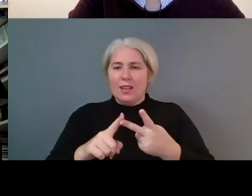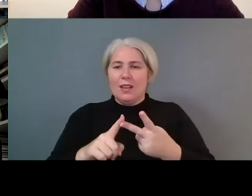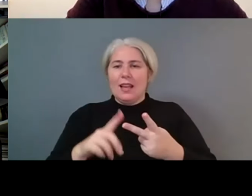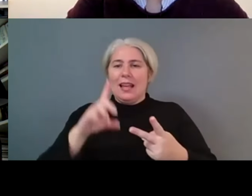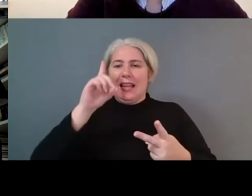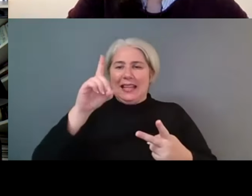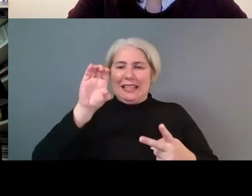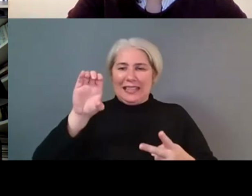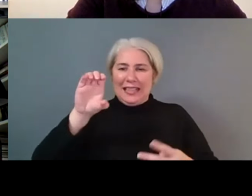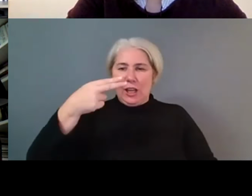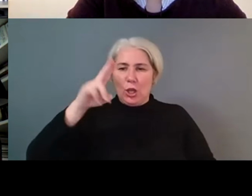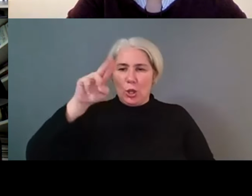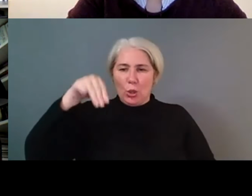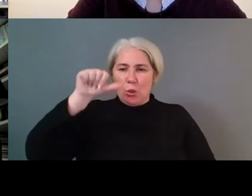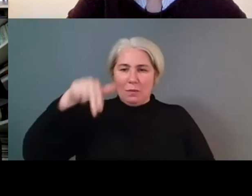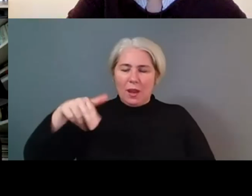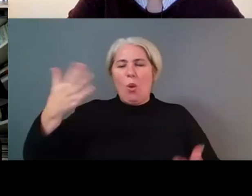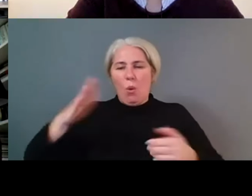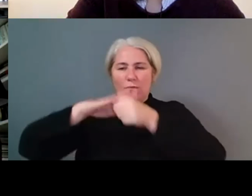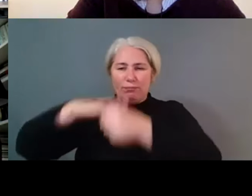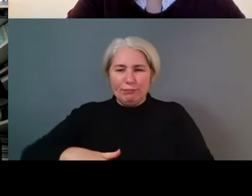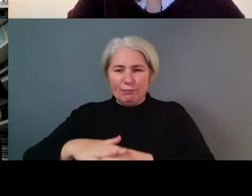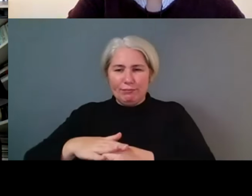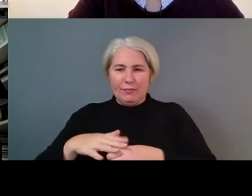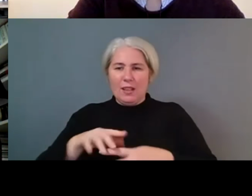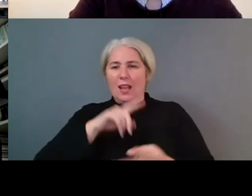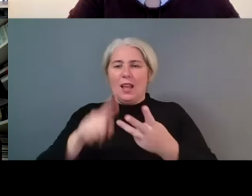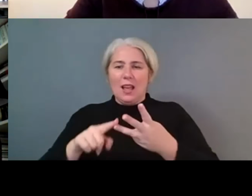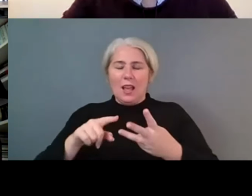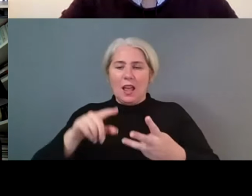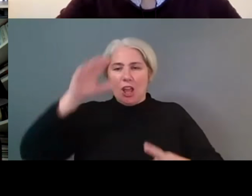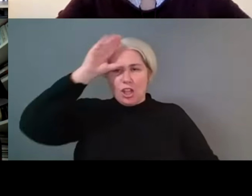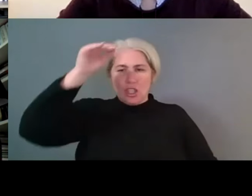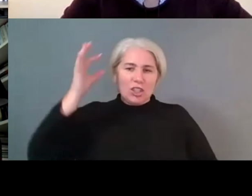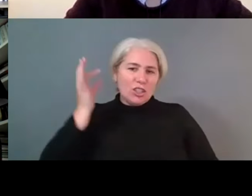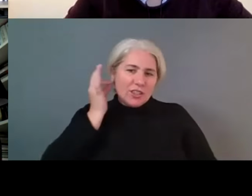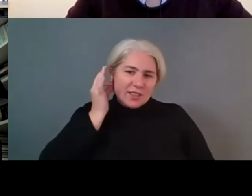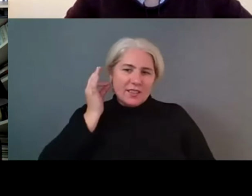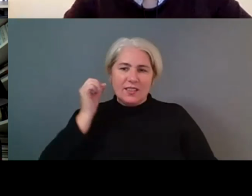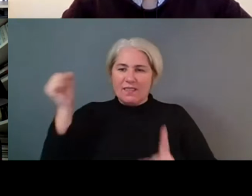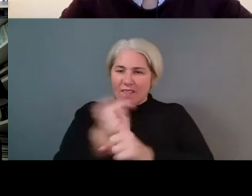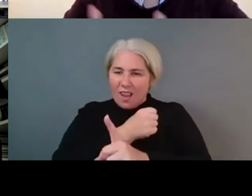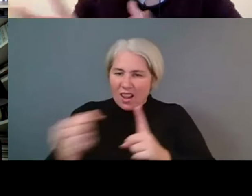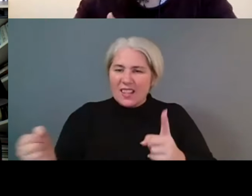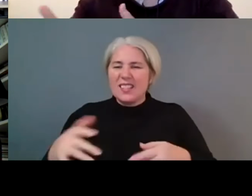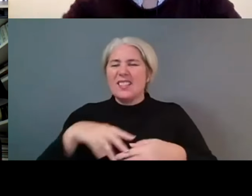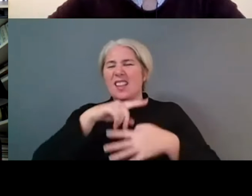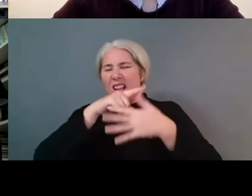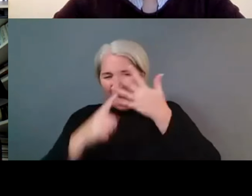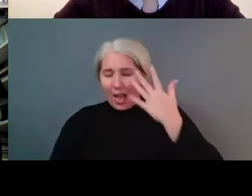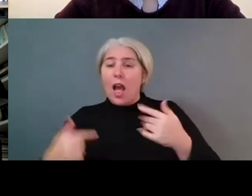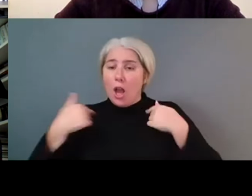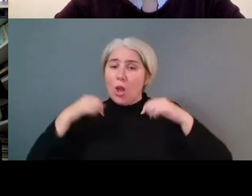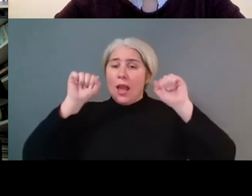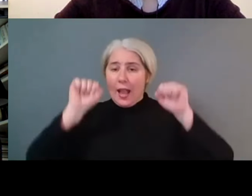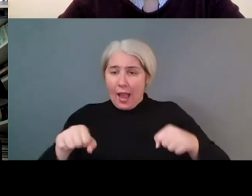also a position of women with disabilities in institutions and gender-based violence. So you can basically contribute